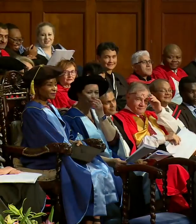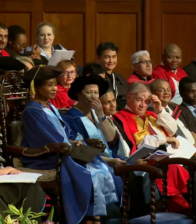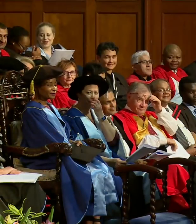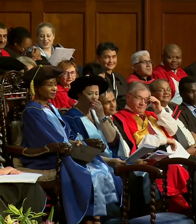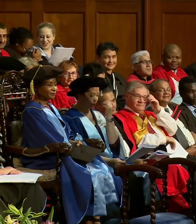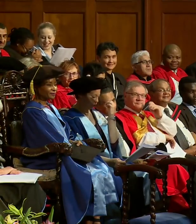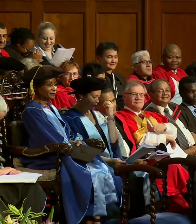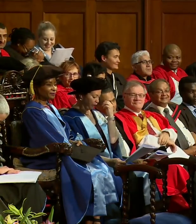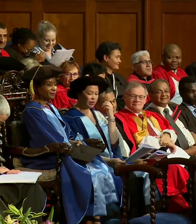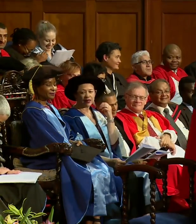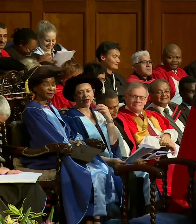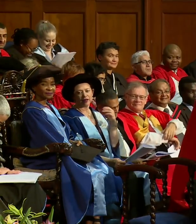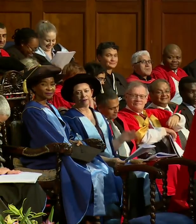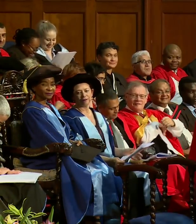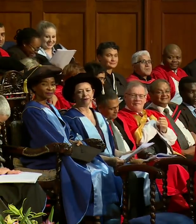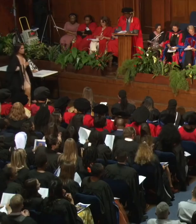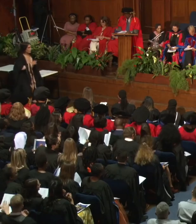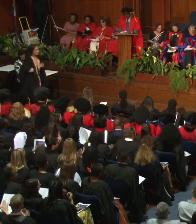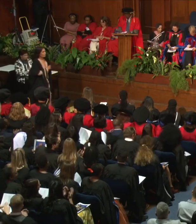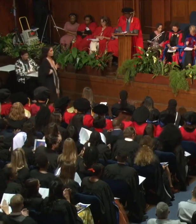Sarah Margaret Liss.